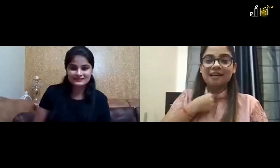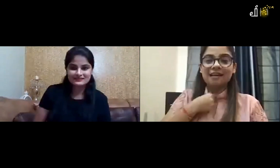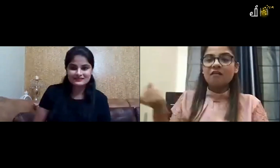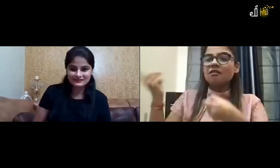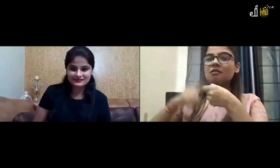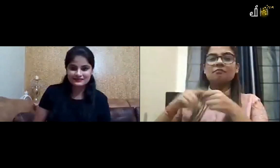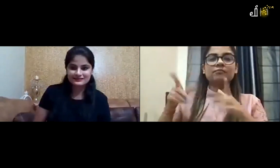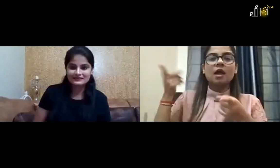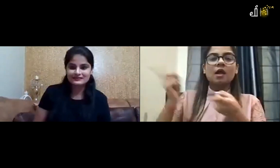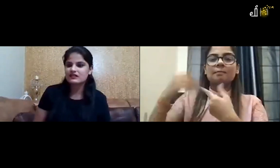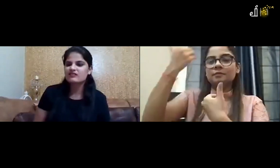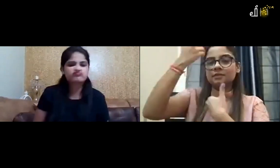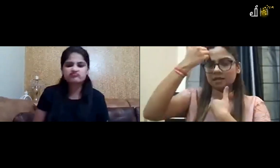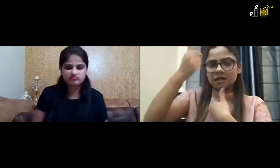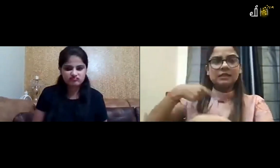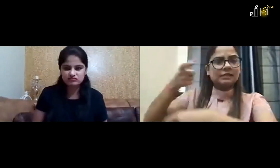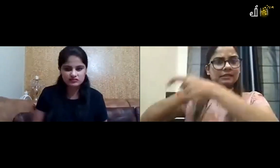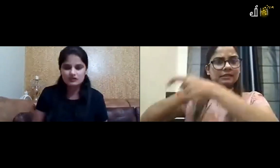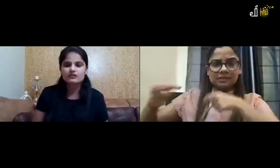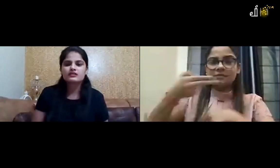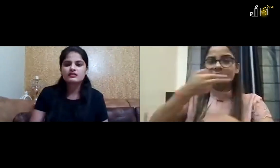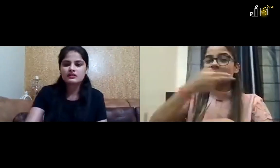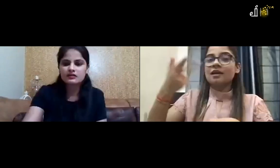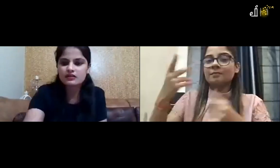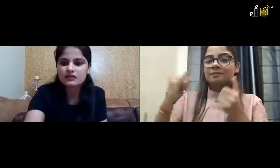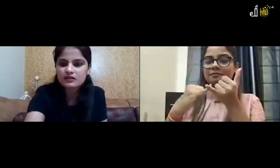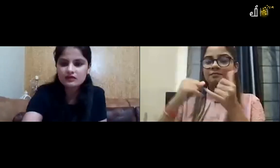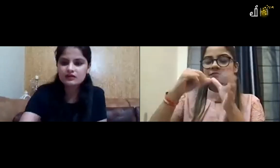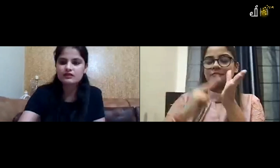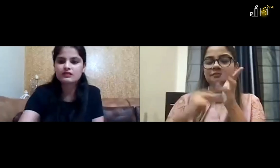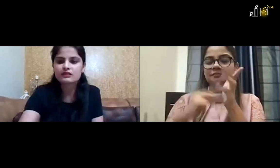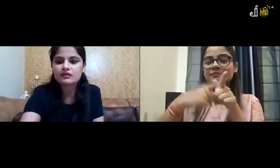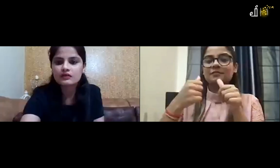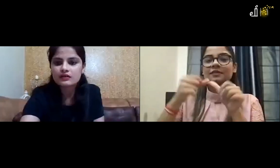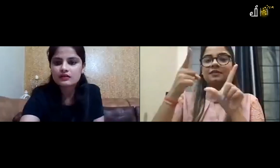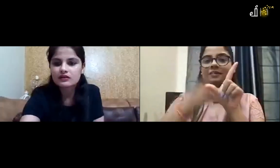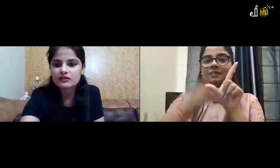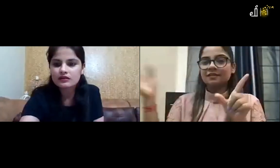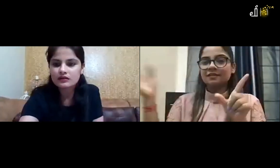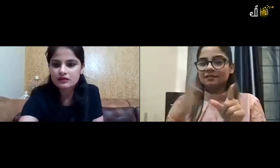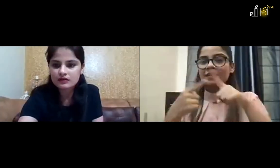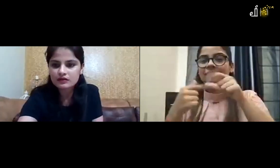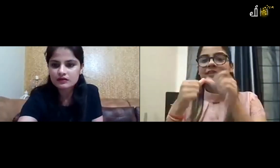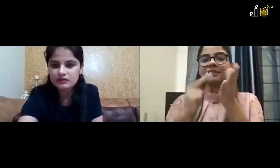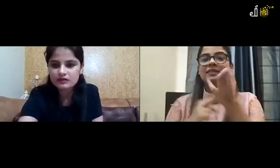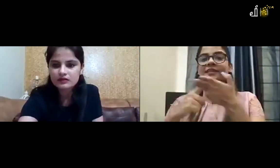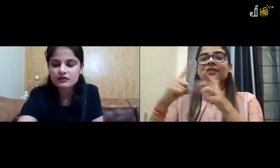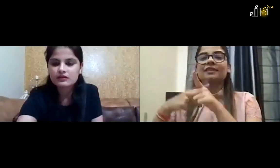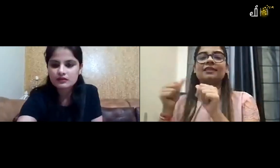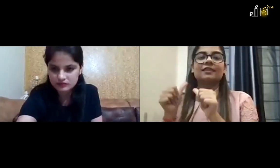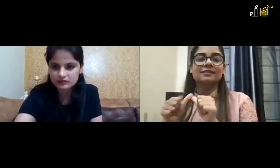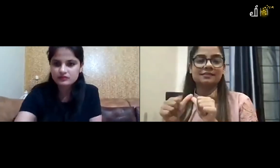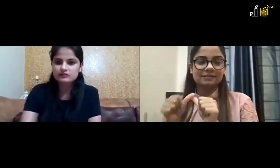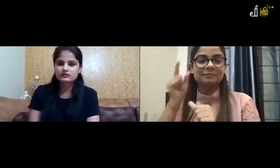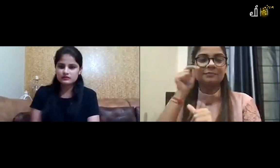supposed to present, but there is some emergency. She has fallen sick. So instead of Miss Reena,